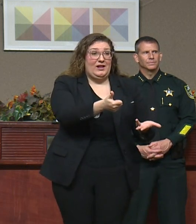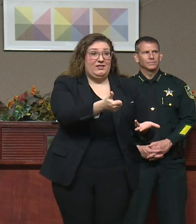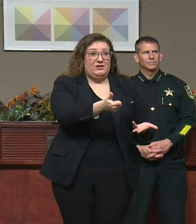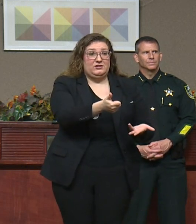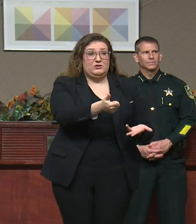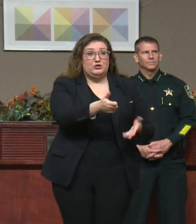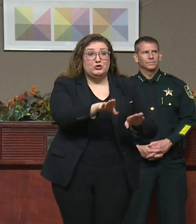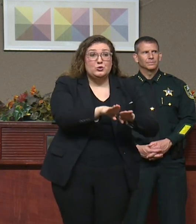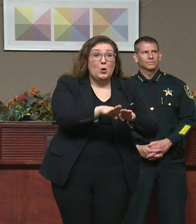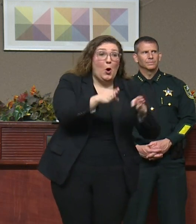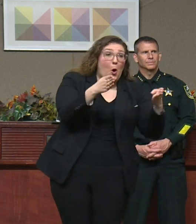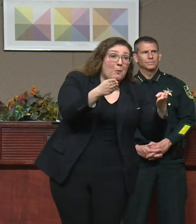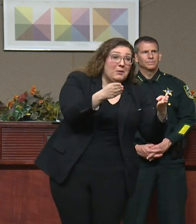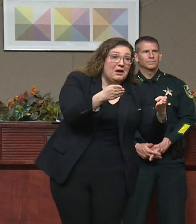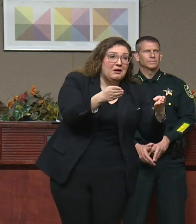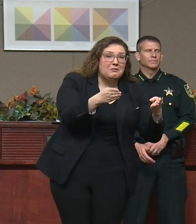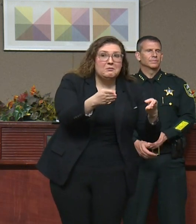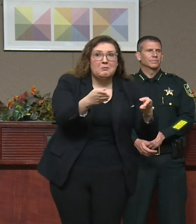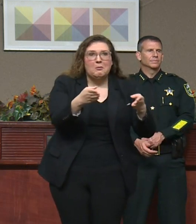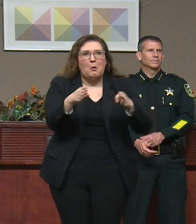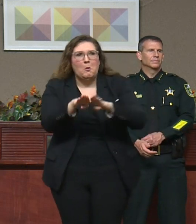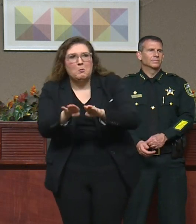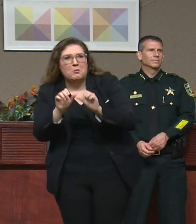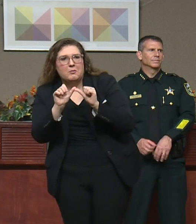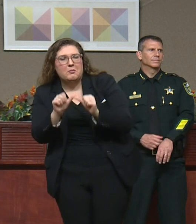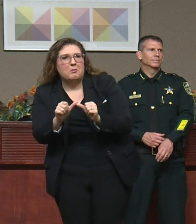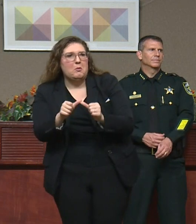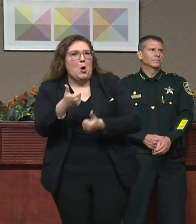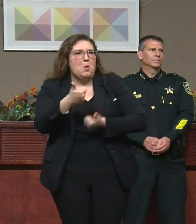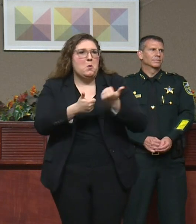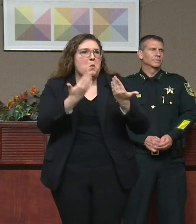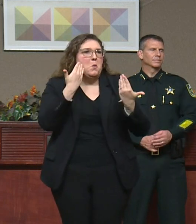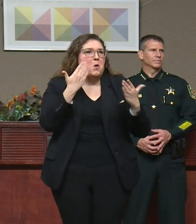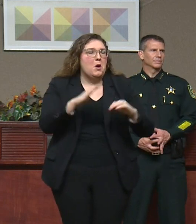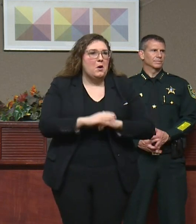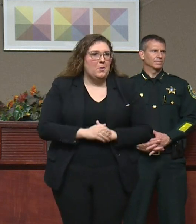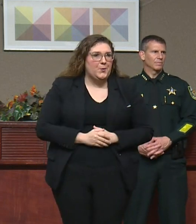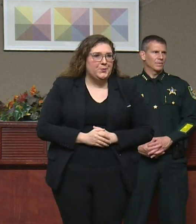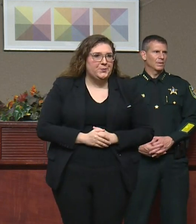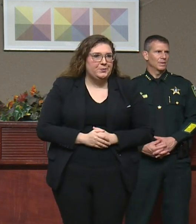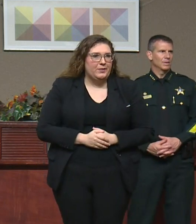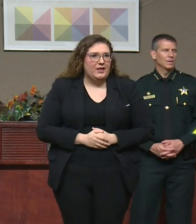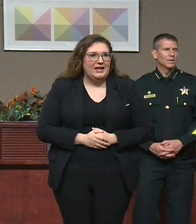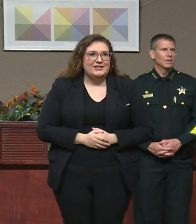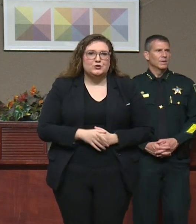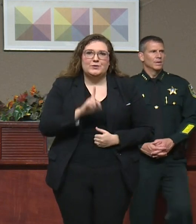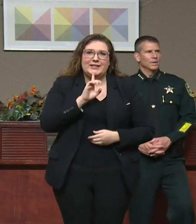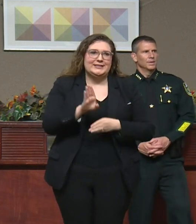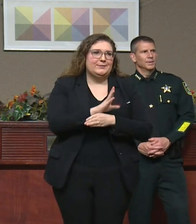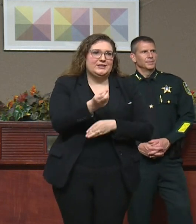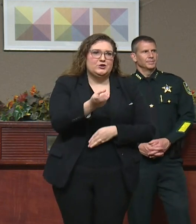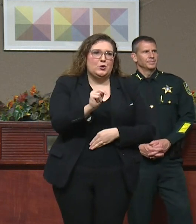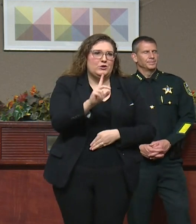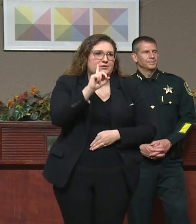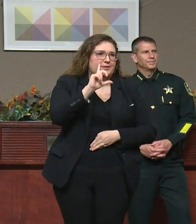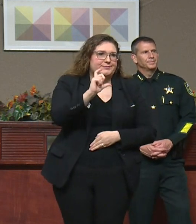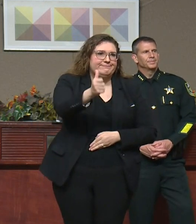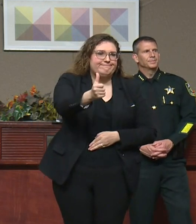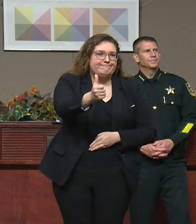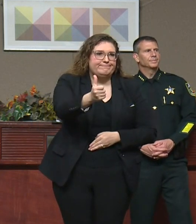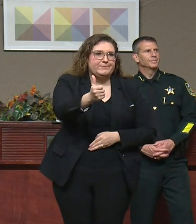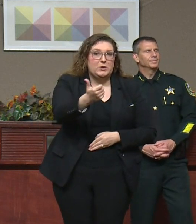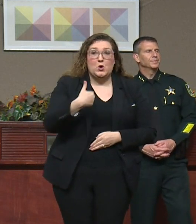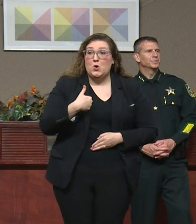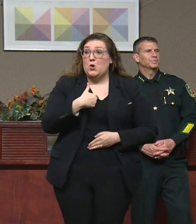to open or not to open. What we wanted to do was give all of the business community ample